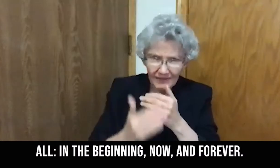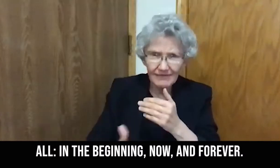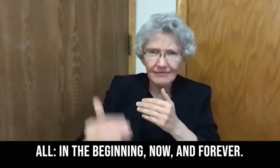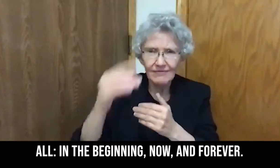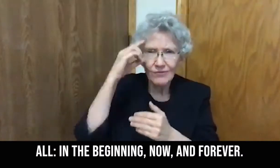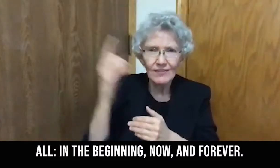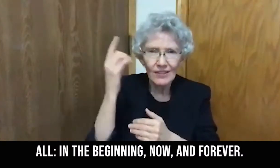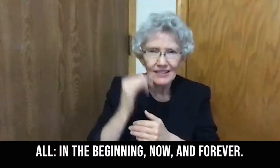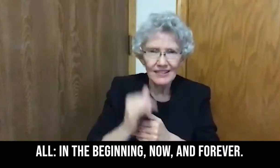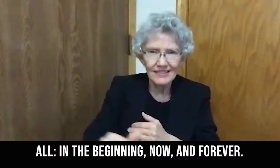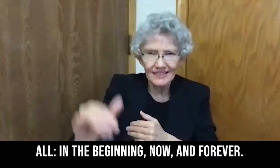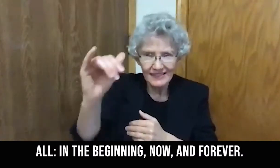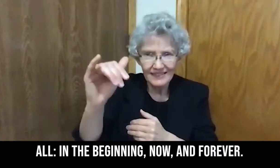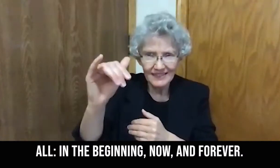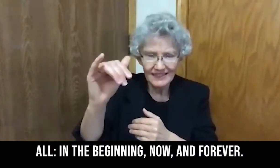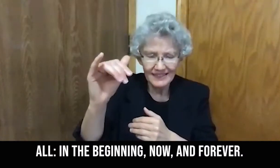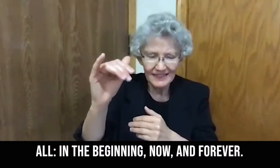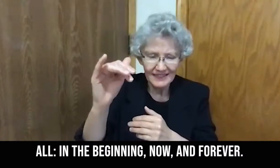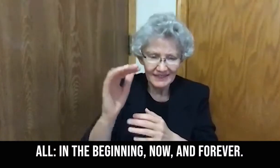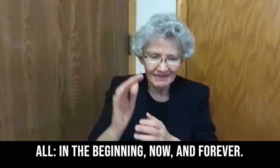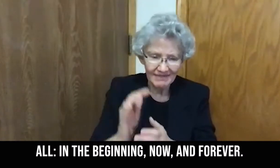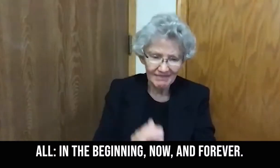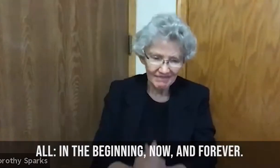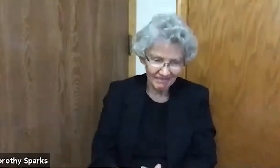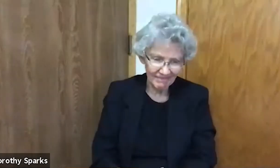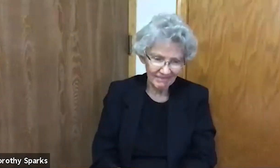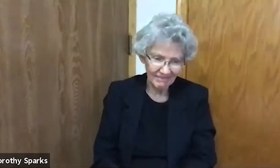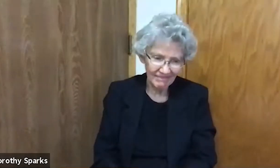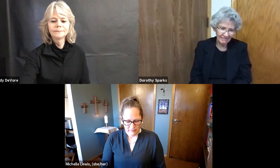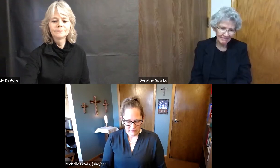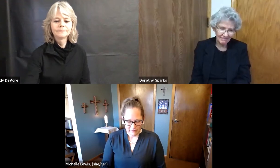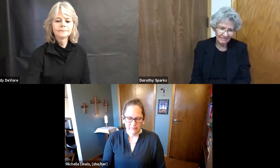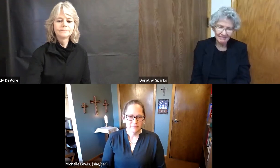In the beginning, now, and forever.